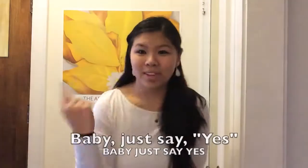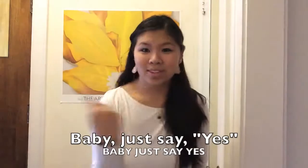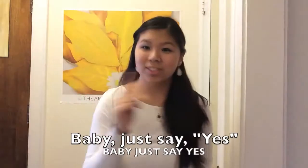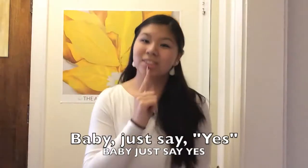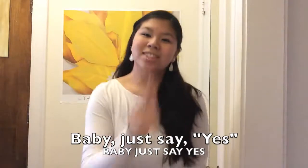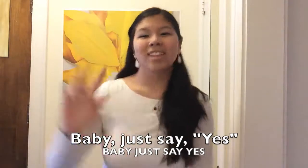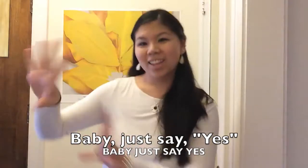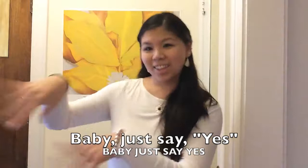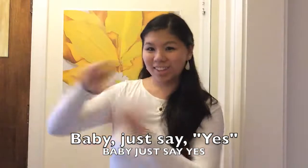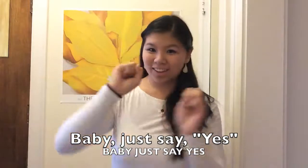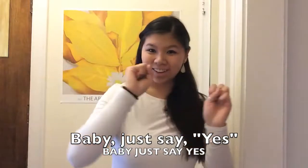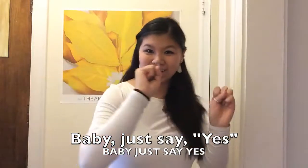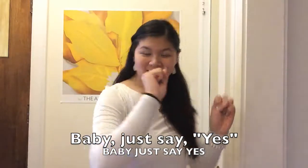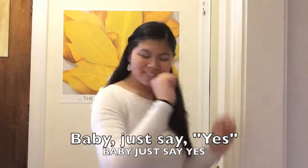baby just say yes